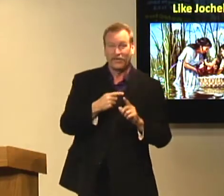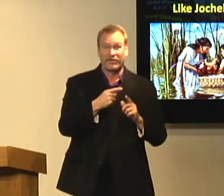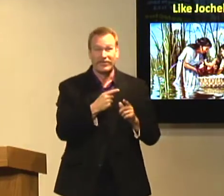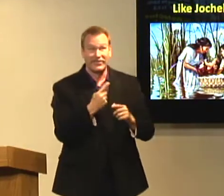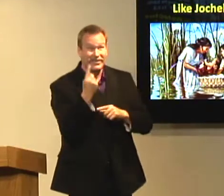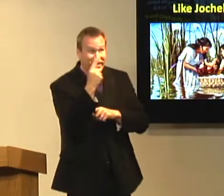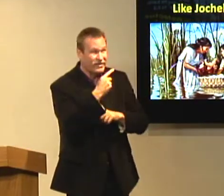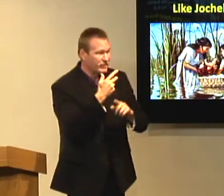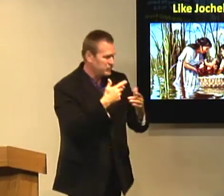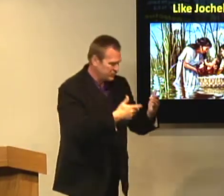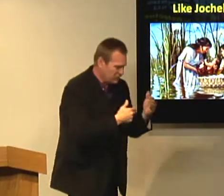secret.